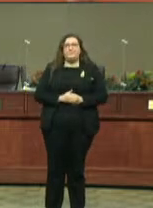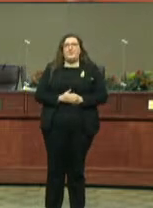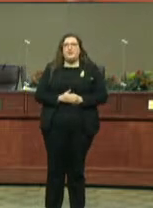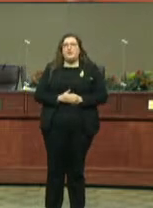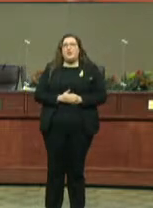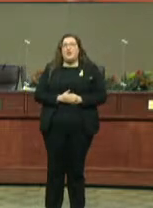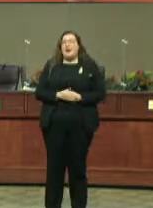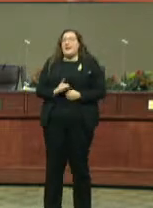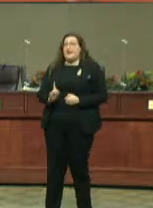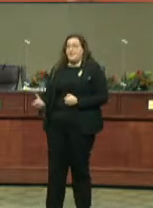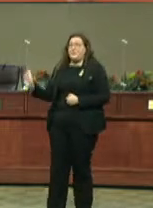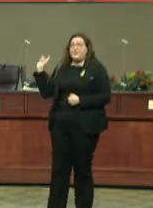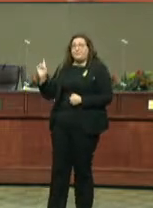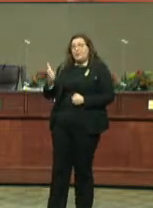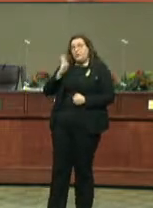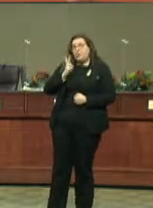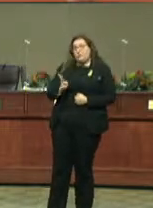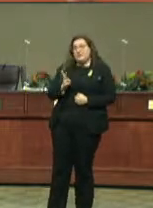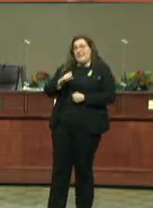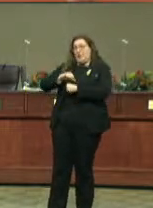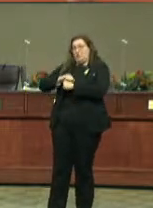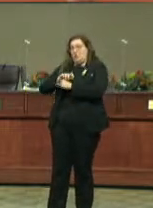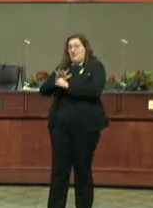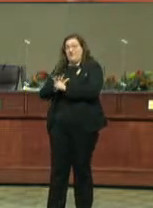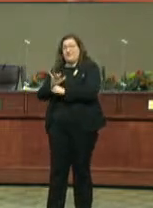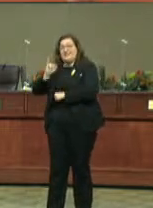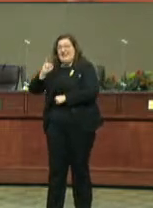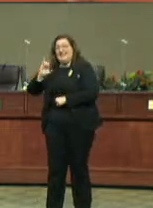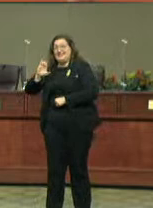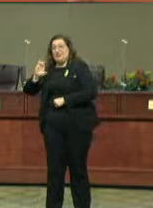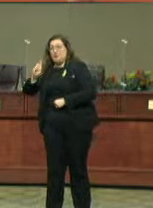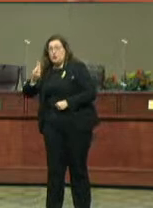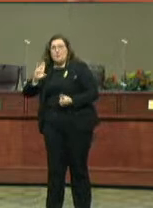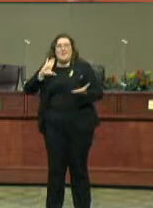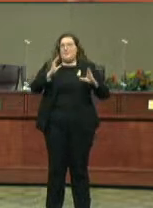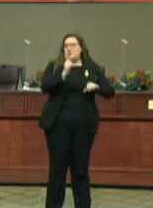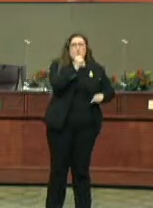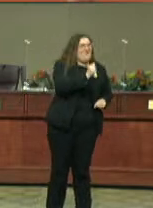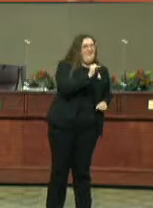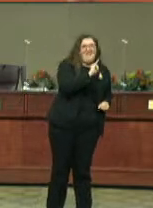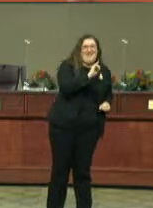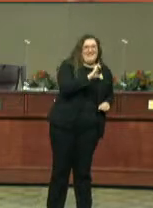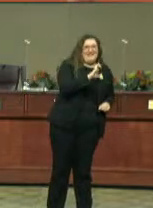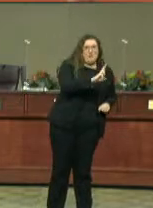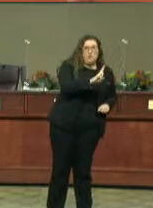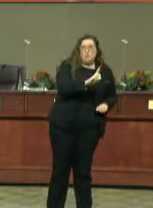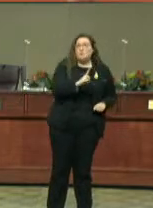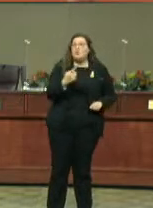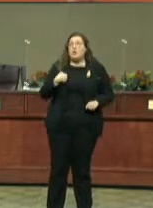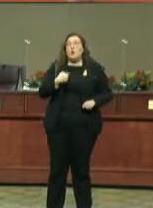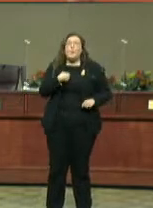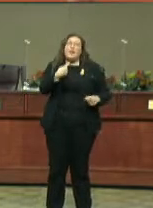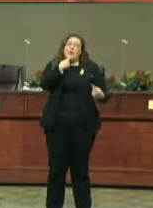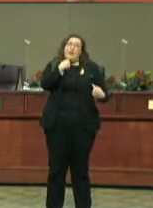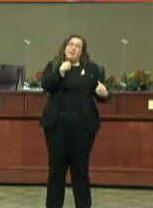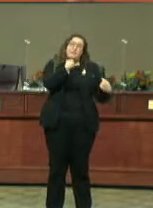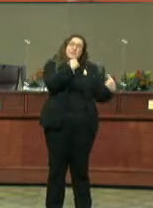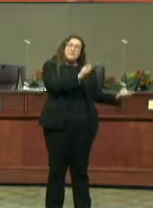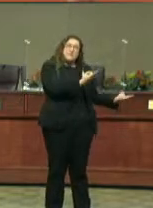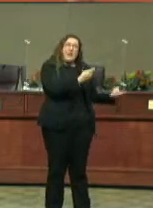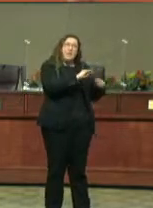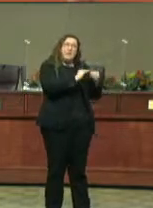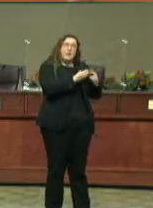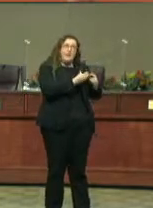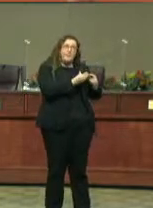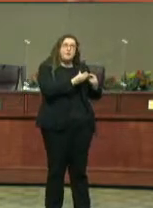Here is COVID-19 ICU versus non-ICU, because sometimes when we give the reports every day to the mayor, we don't